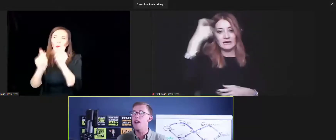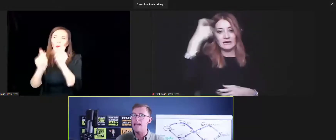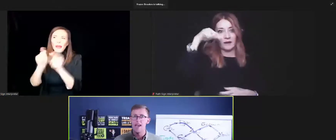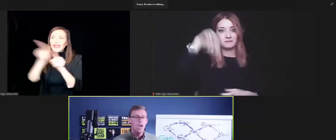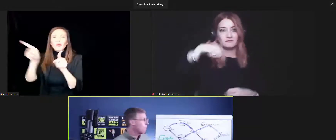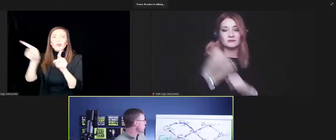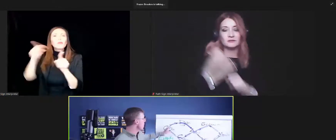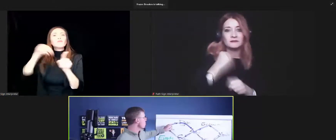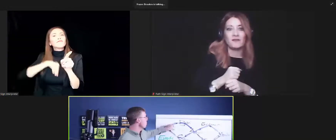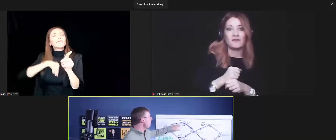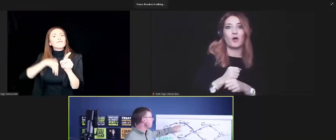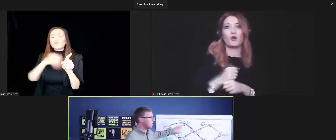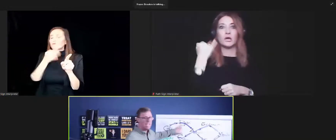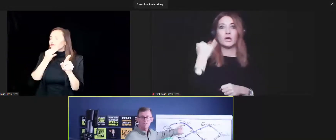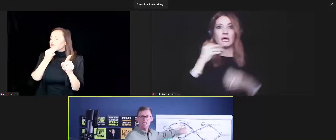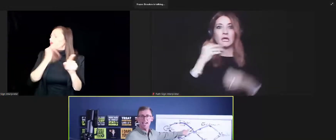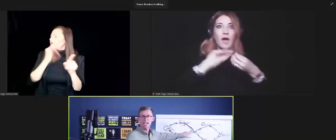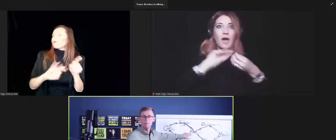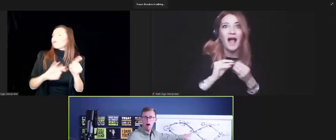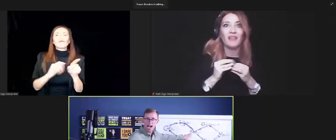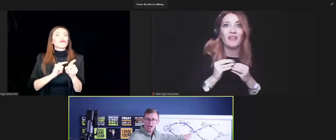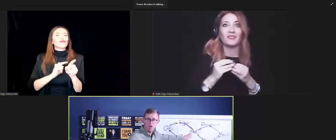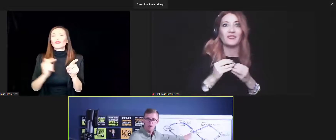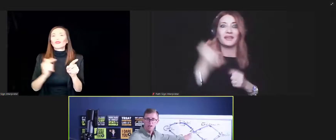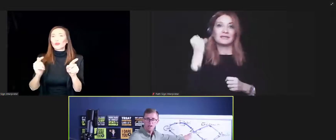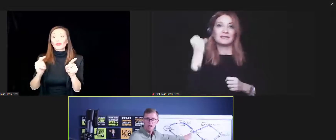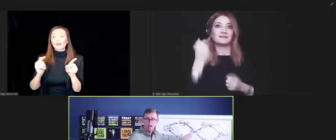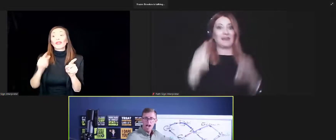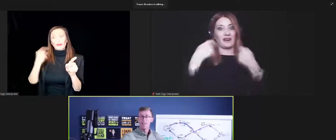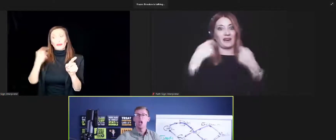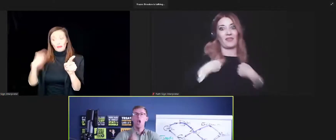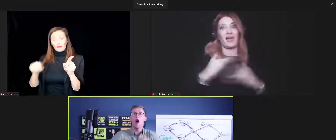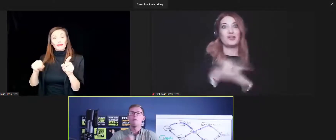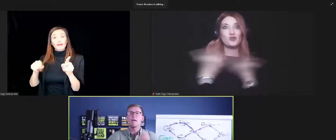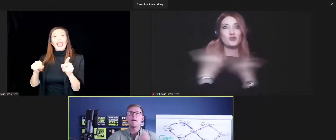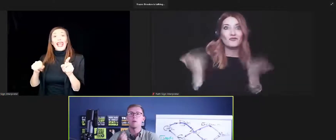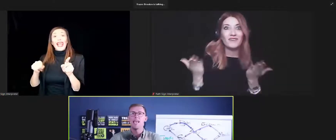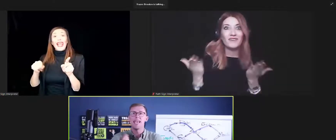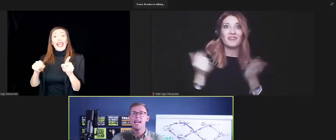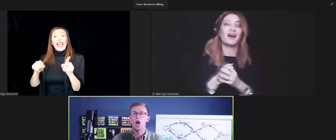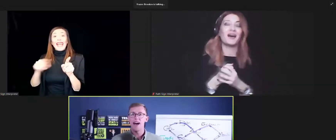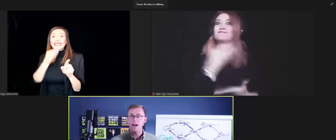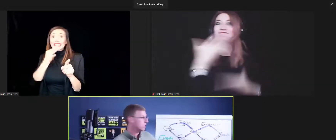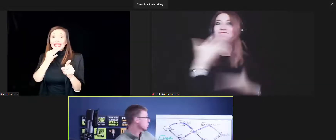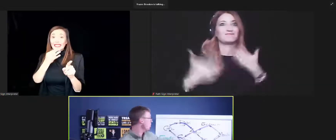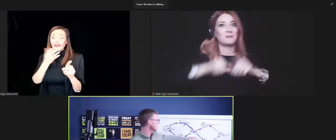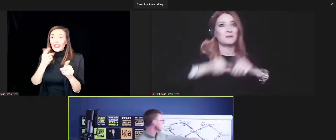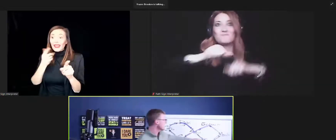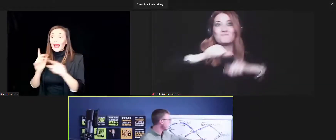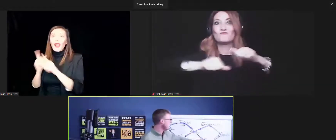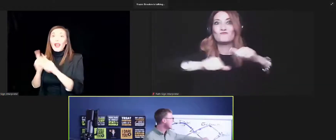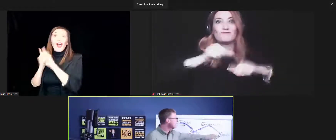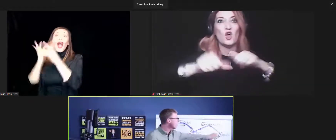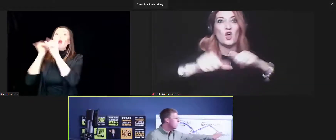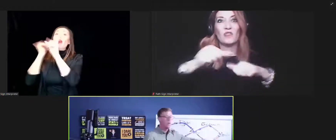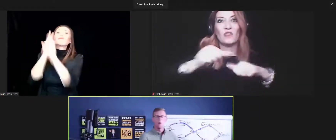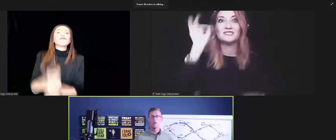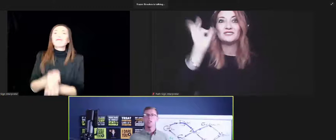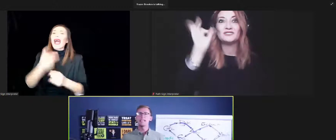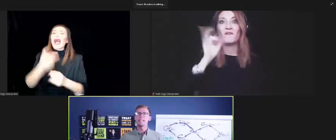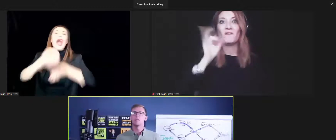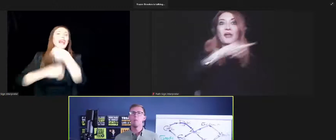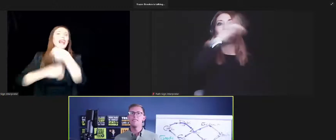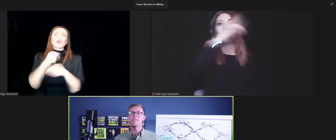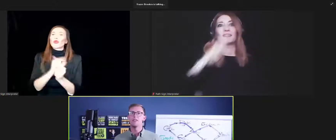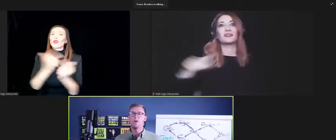be great, which gives you more belief to take more action. And then a lot of people taking a lot of action is creating the speed, which is